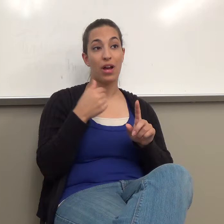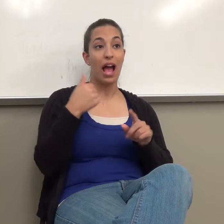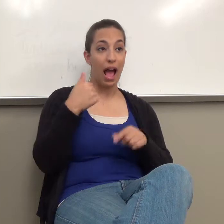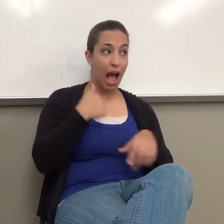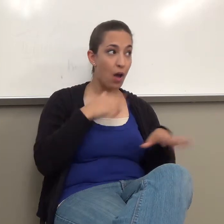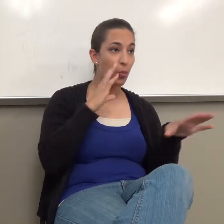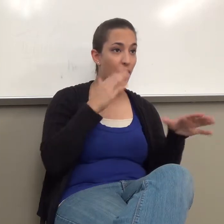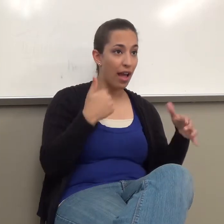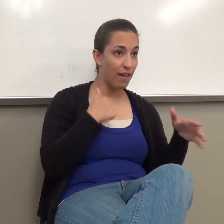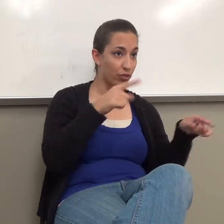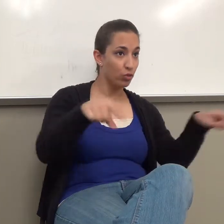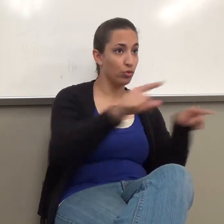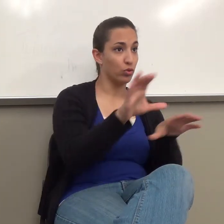So if we did this,